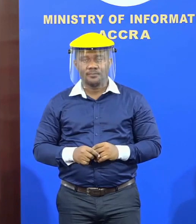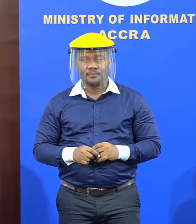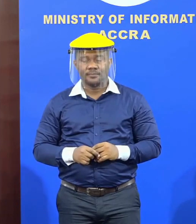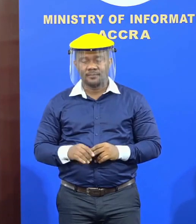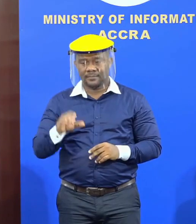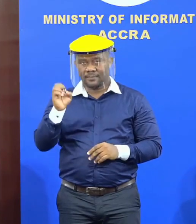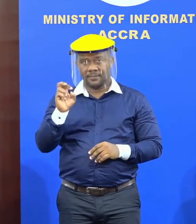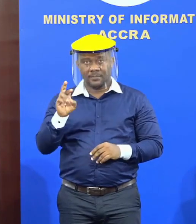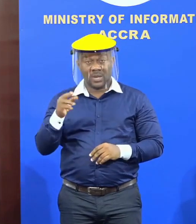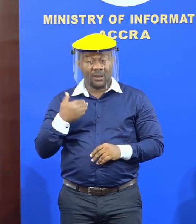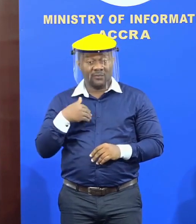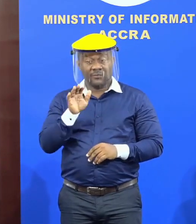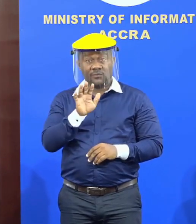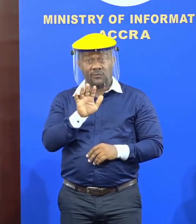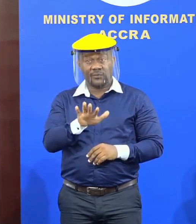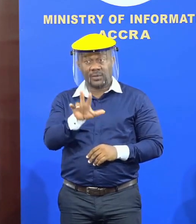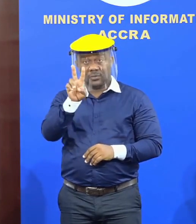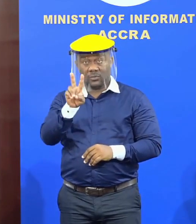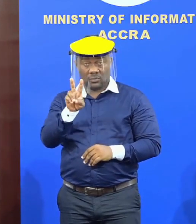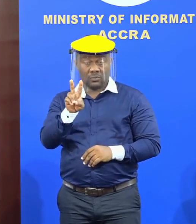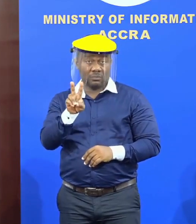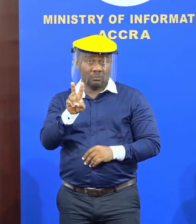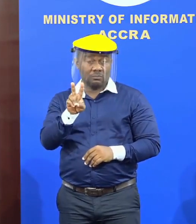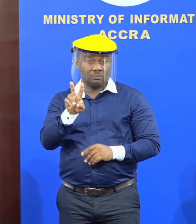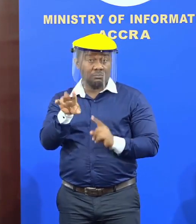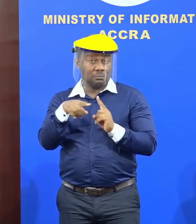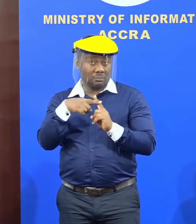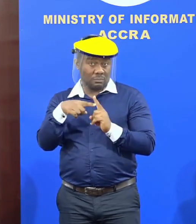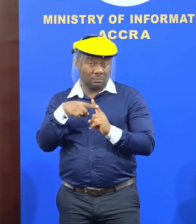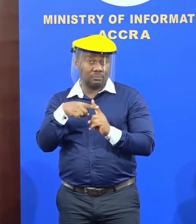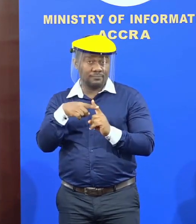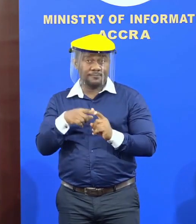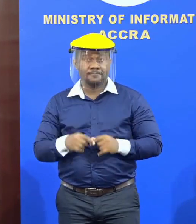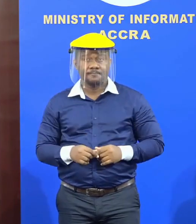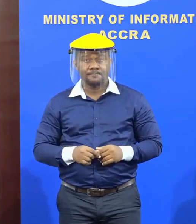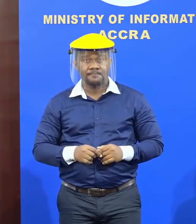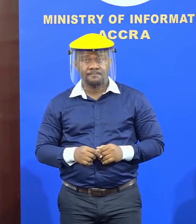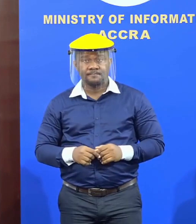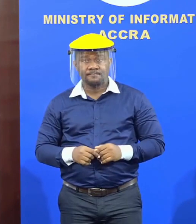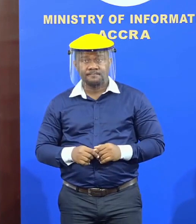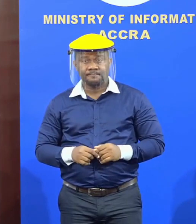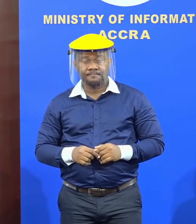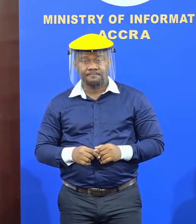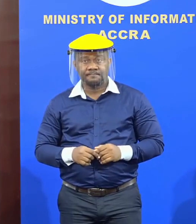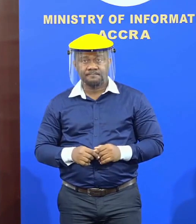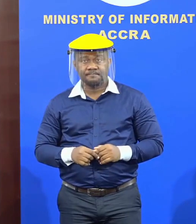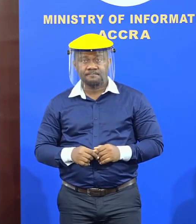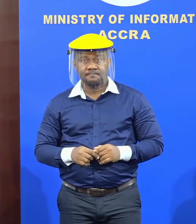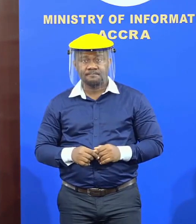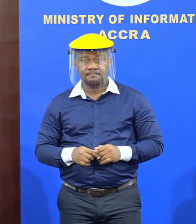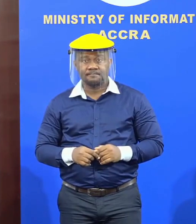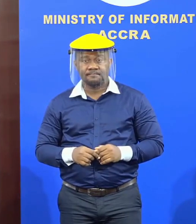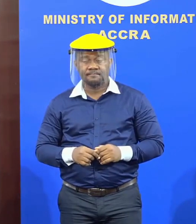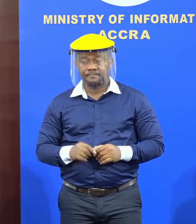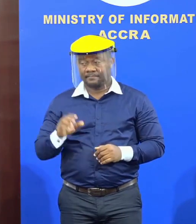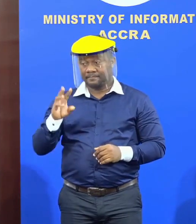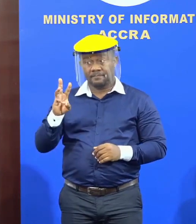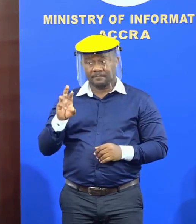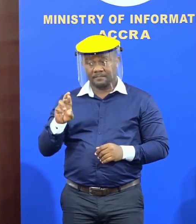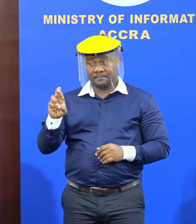had 52 cases, mainly from Upper Menyakrobo, then Chembo, Jabin, South, and Ebuakwa. Western region